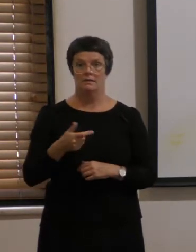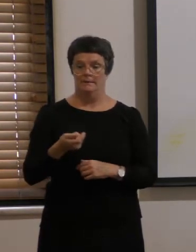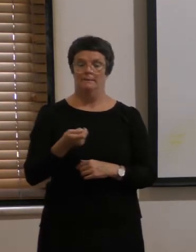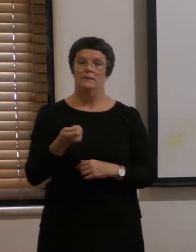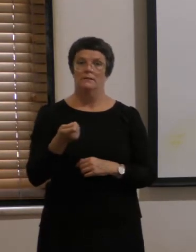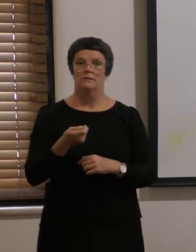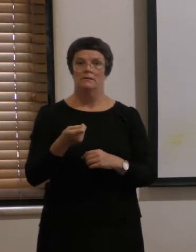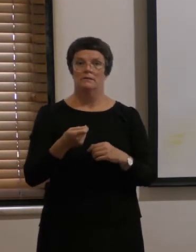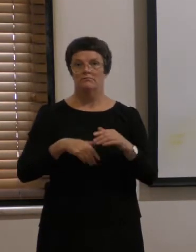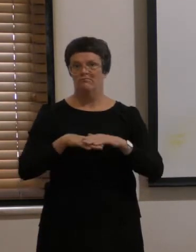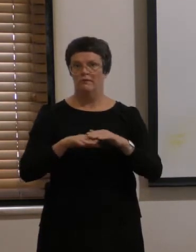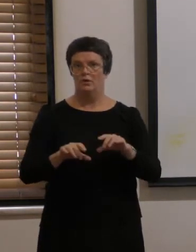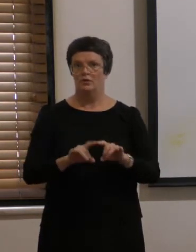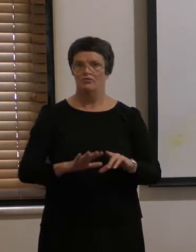members